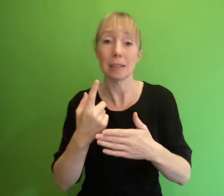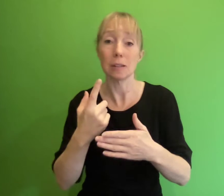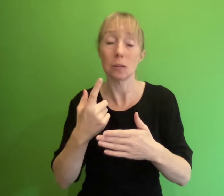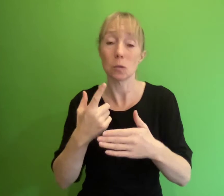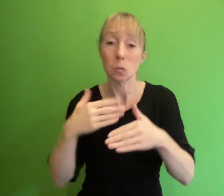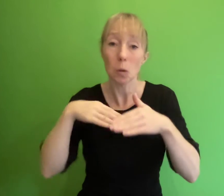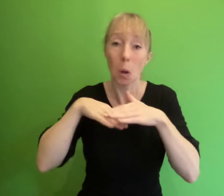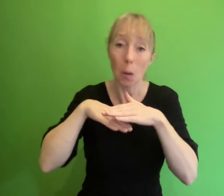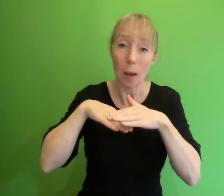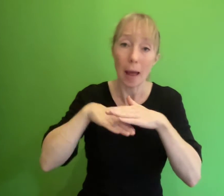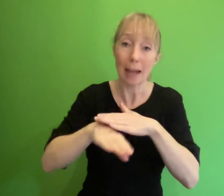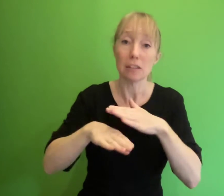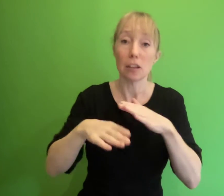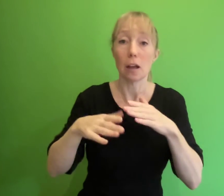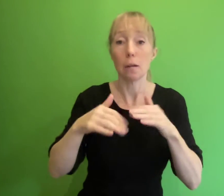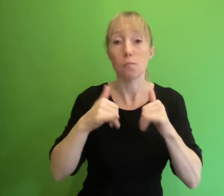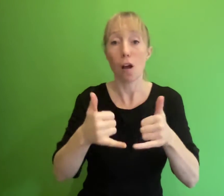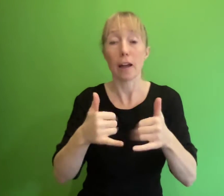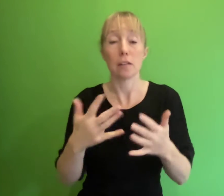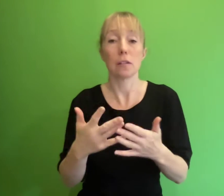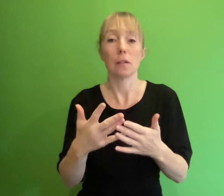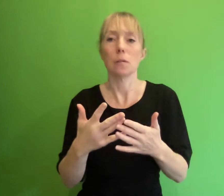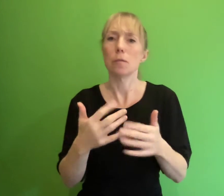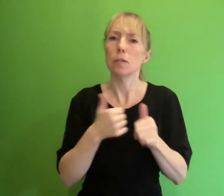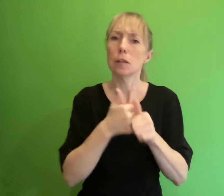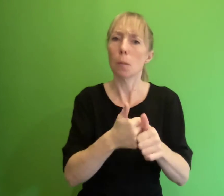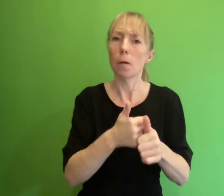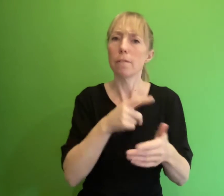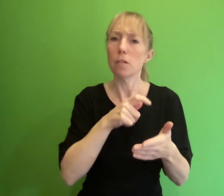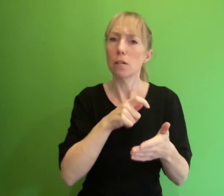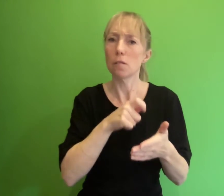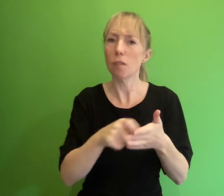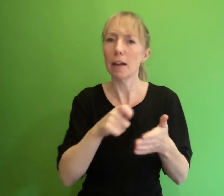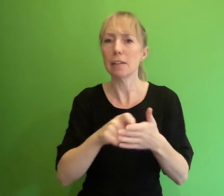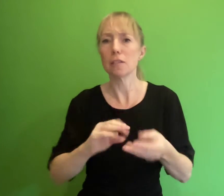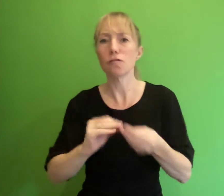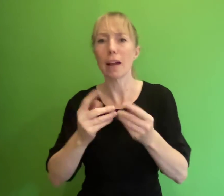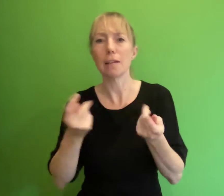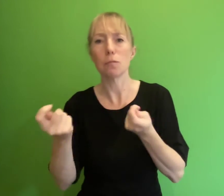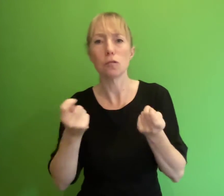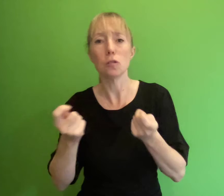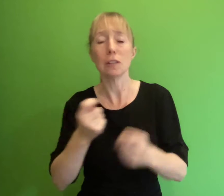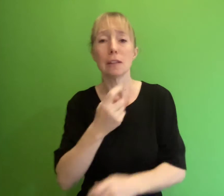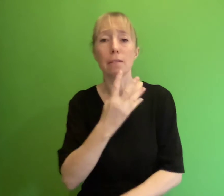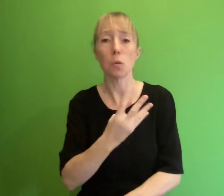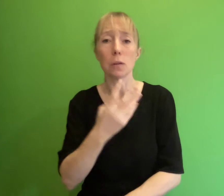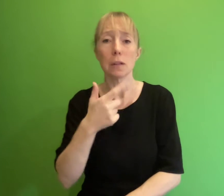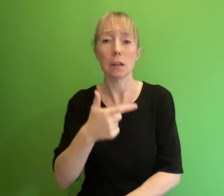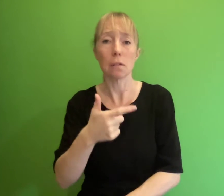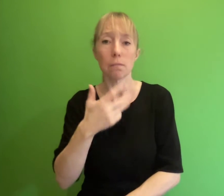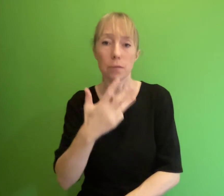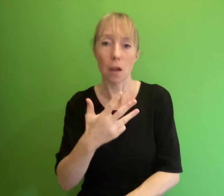it comes to support for writers and creative producers, 49% said they want more industry